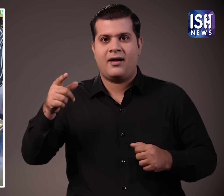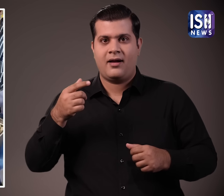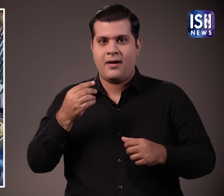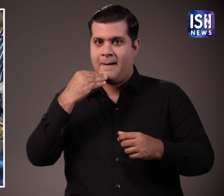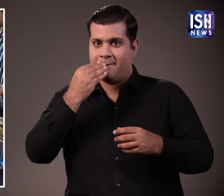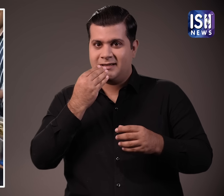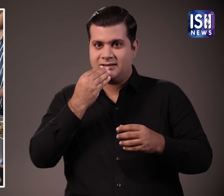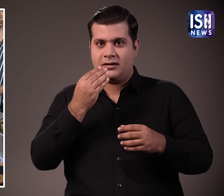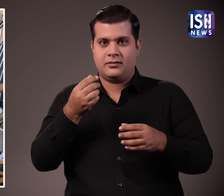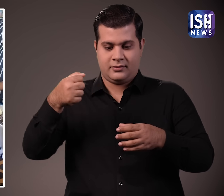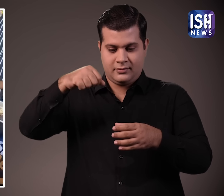glass full of vapours.